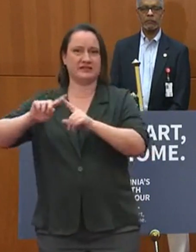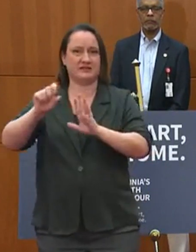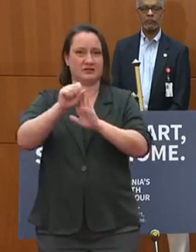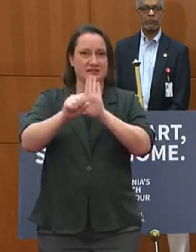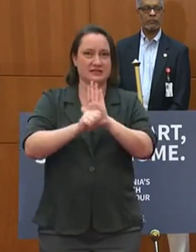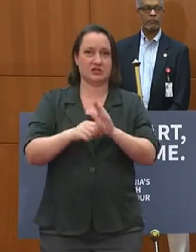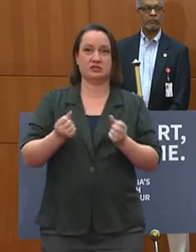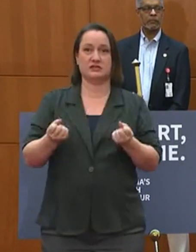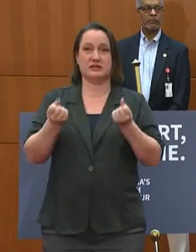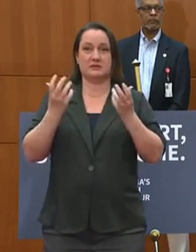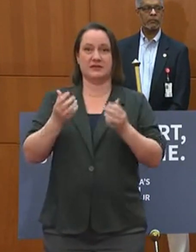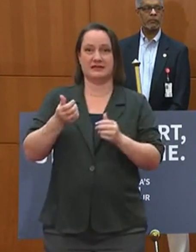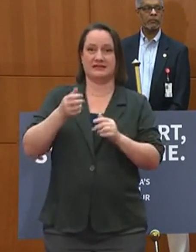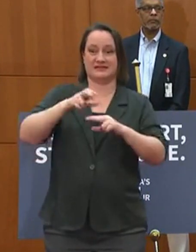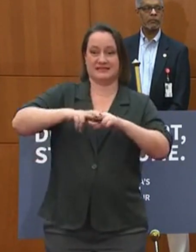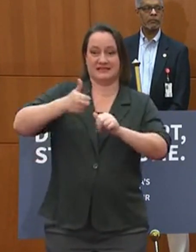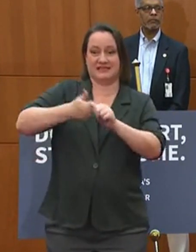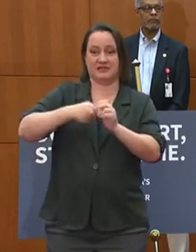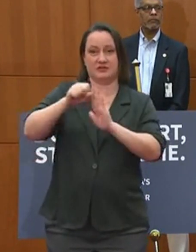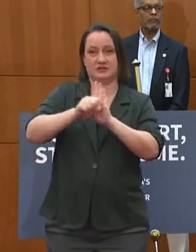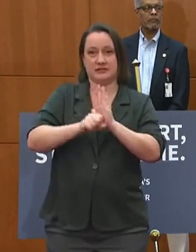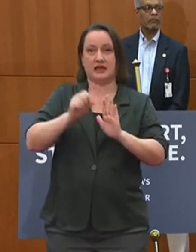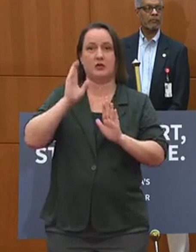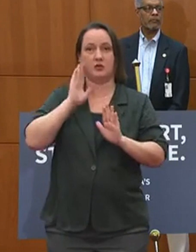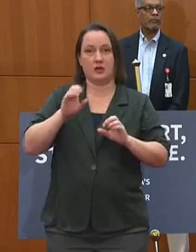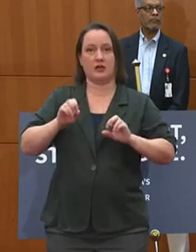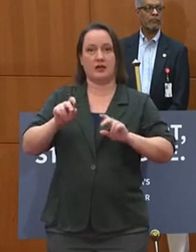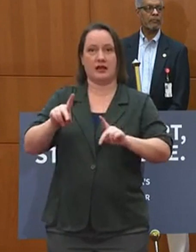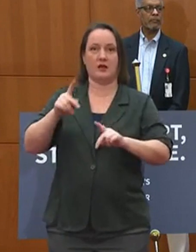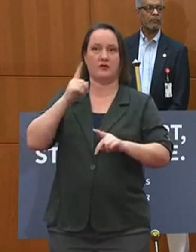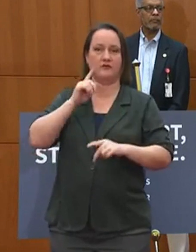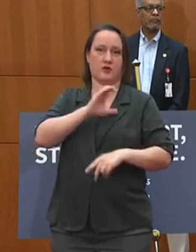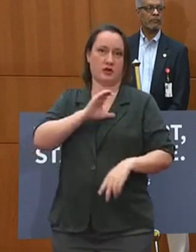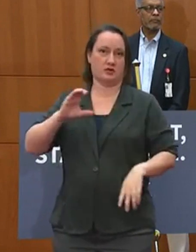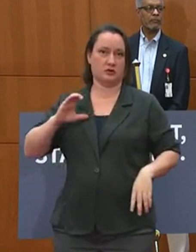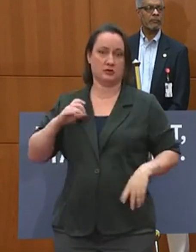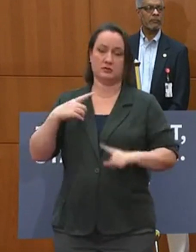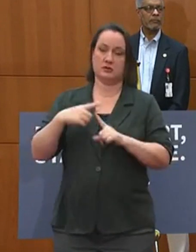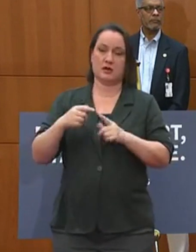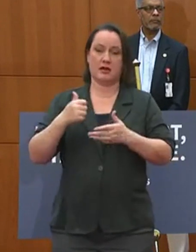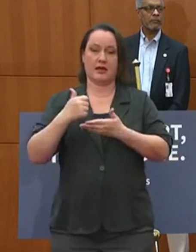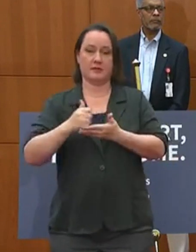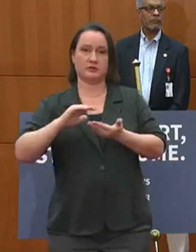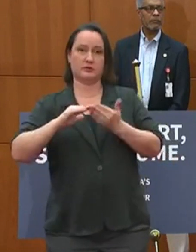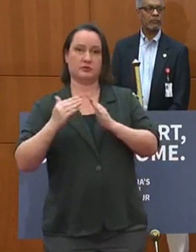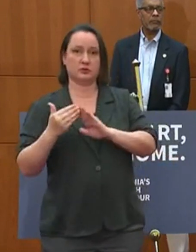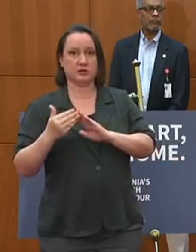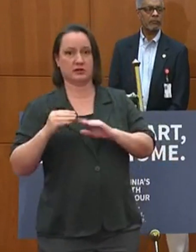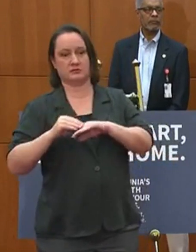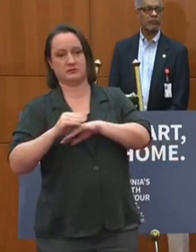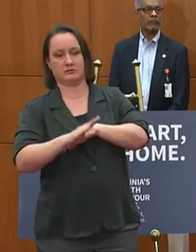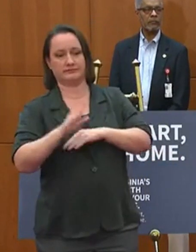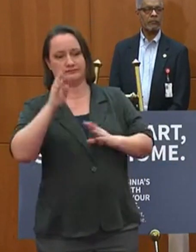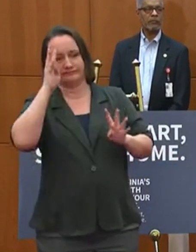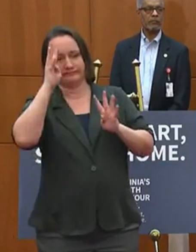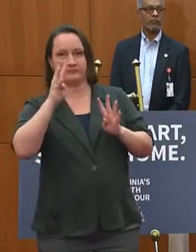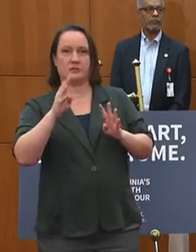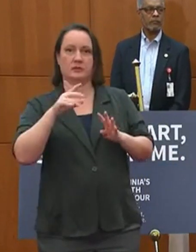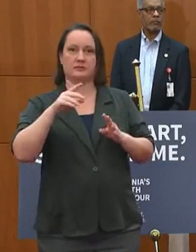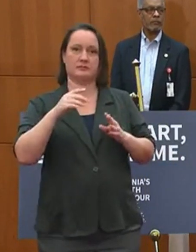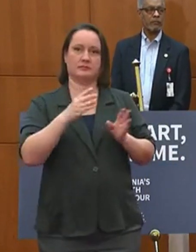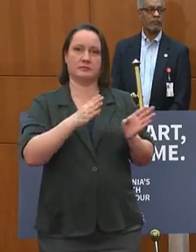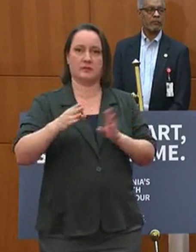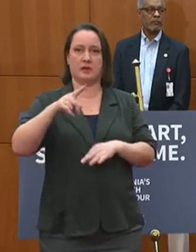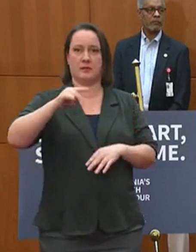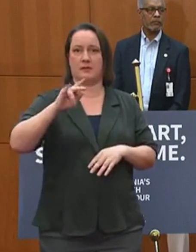each state will have in Congress. Additionally, it helps communities shape public safety planning and more. The results